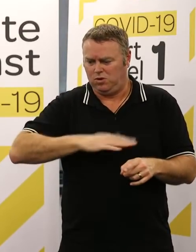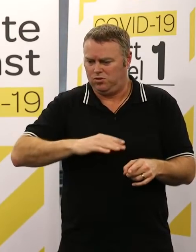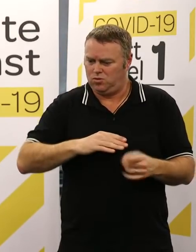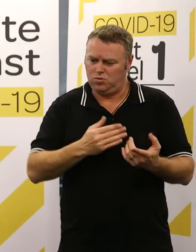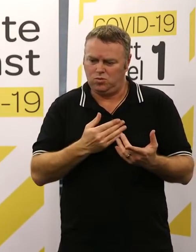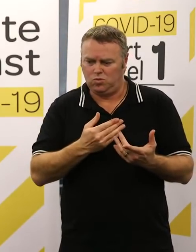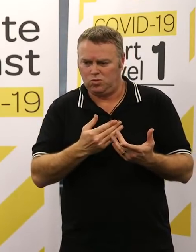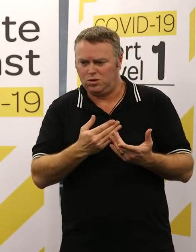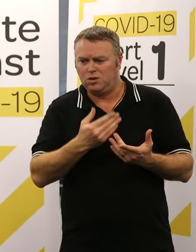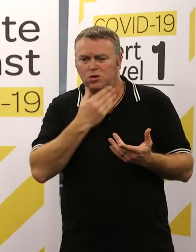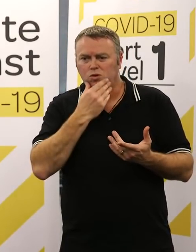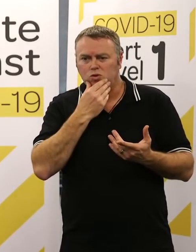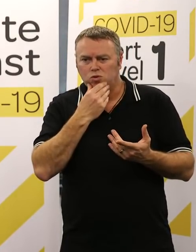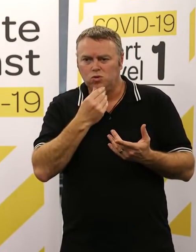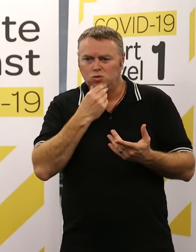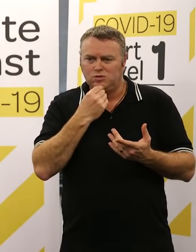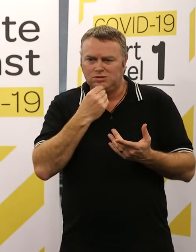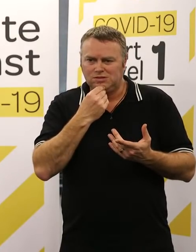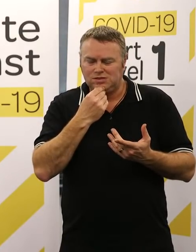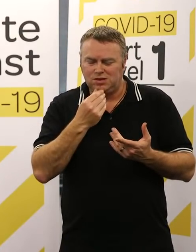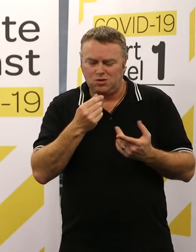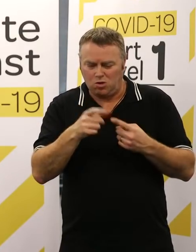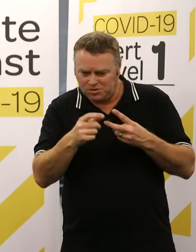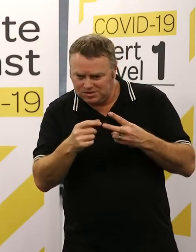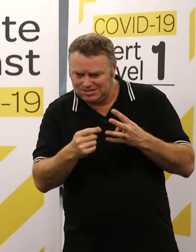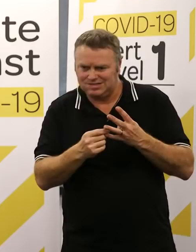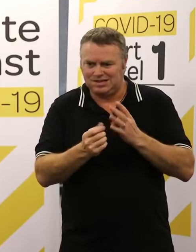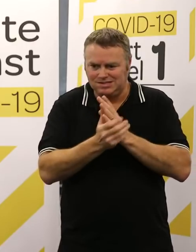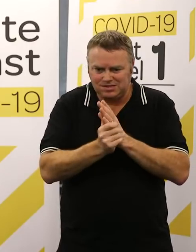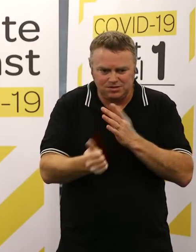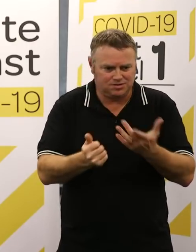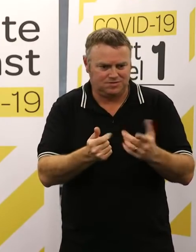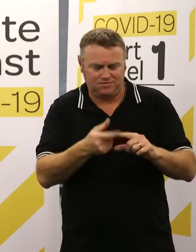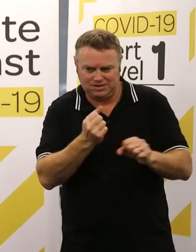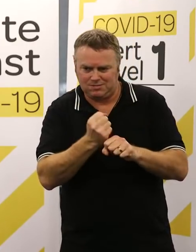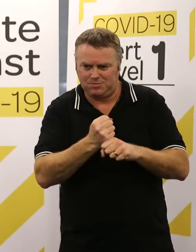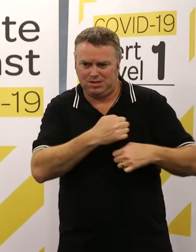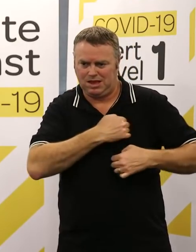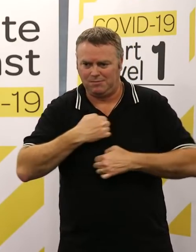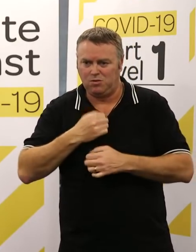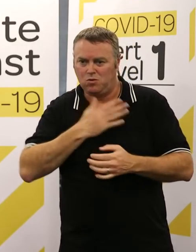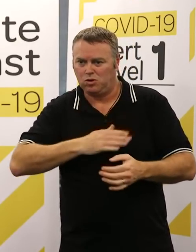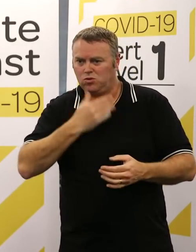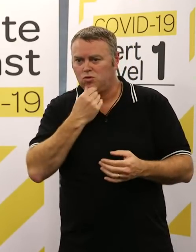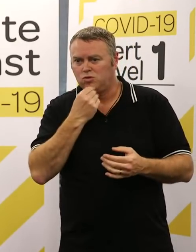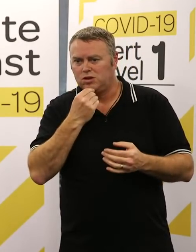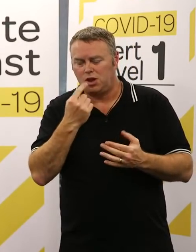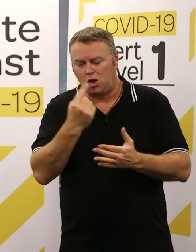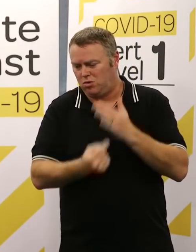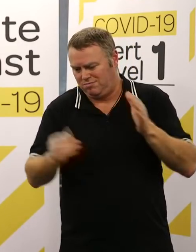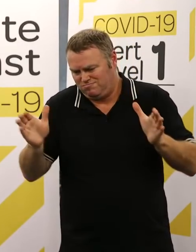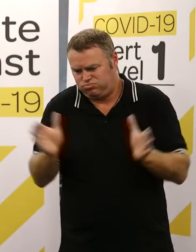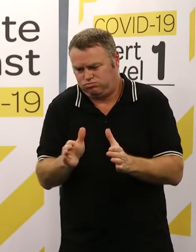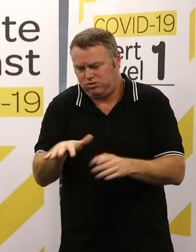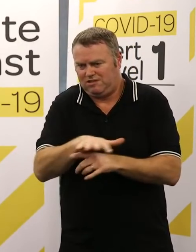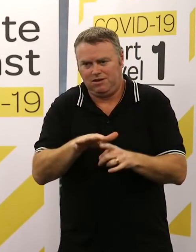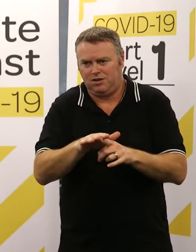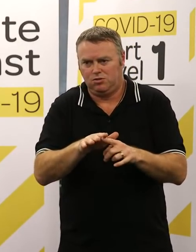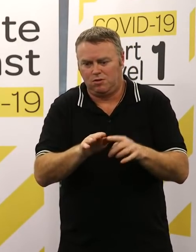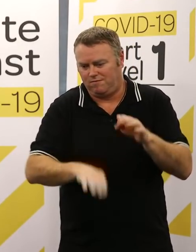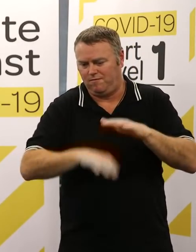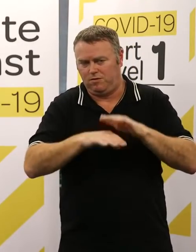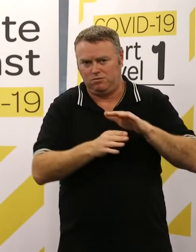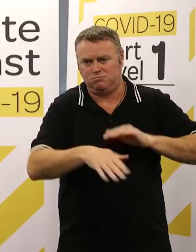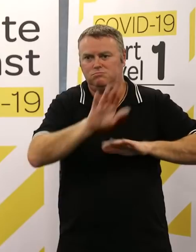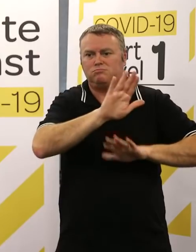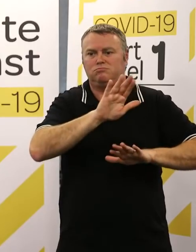you recall back to Alert Level 3 and 2, when we were doing that wide community testing, and actually we did it right across the country, but the DHBs